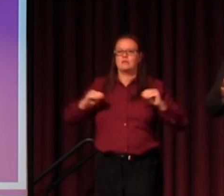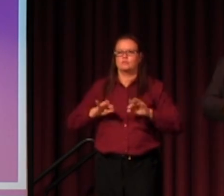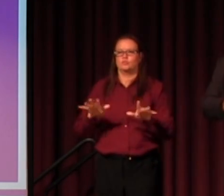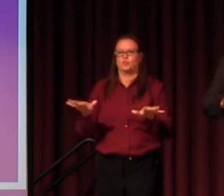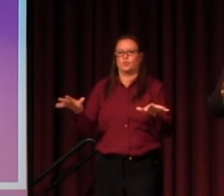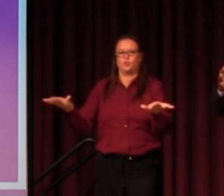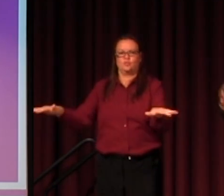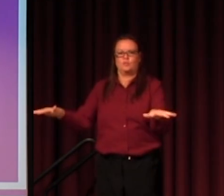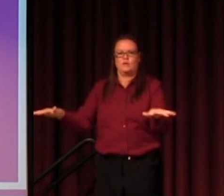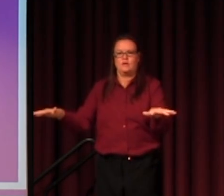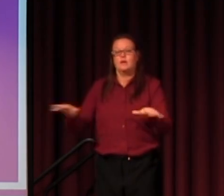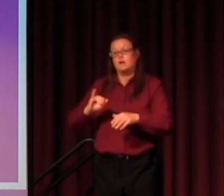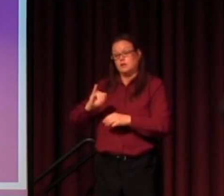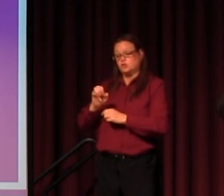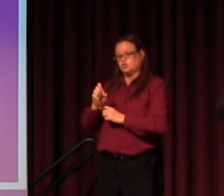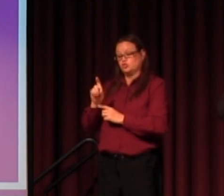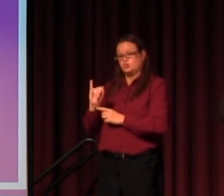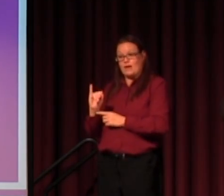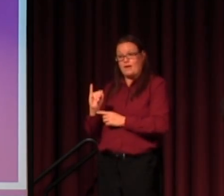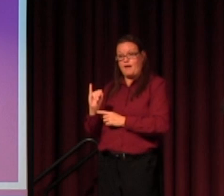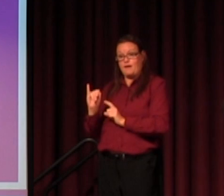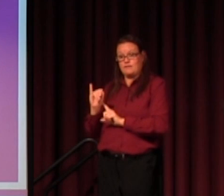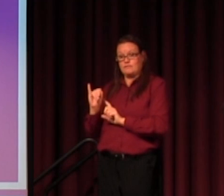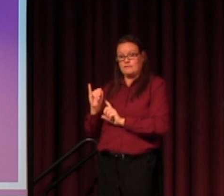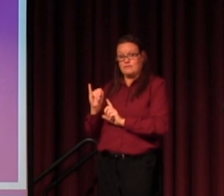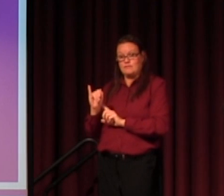But JEDI is real in Missoula